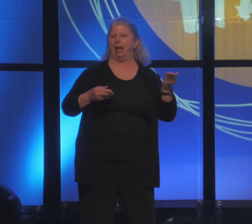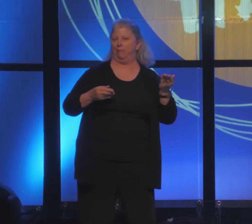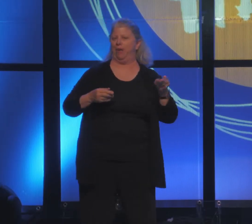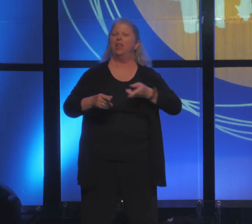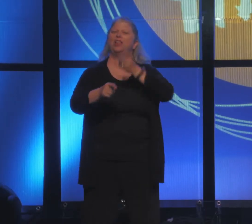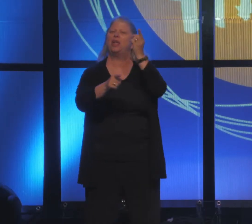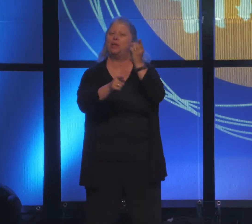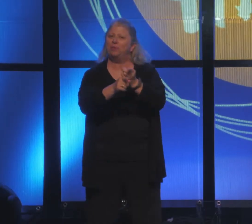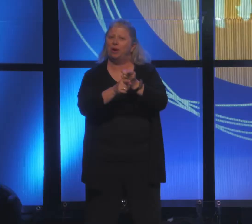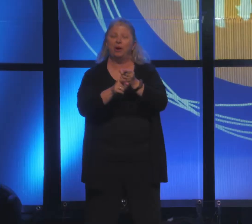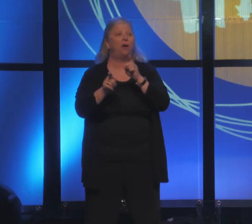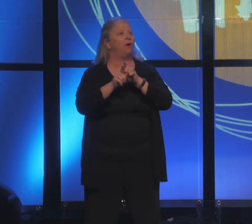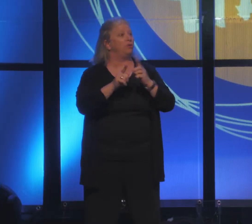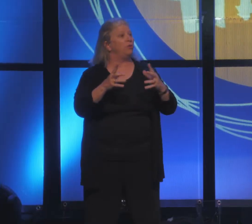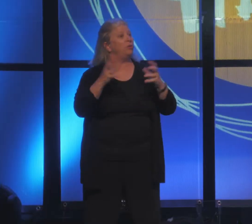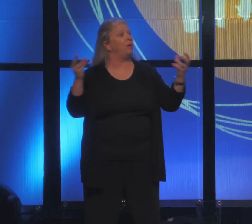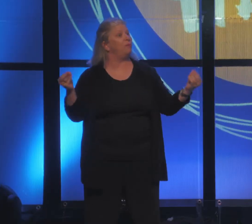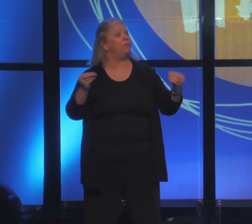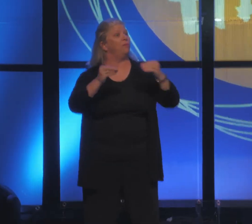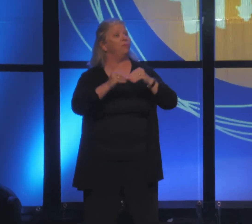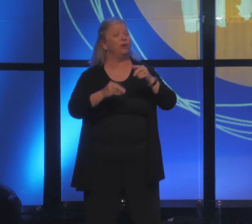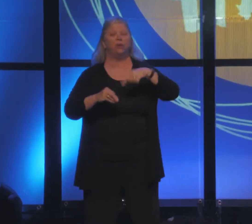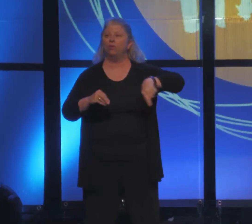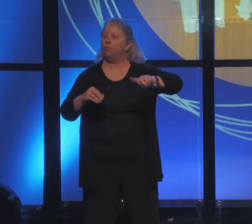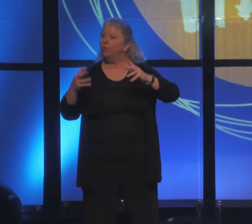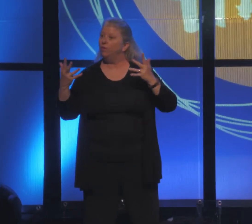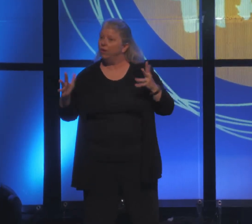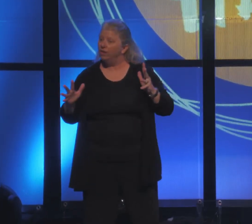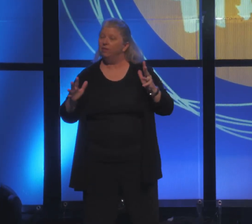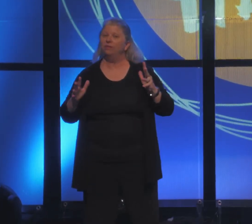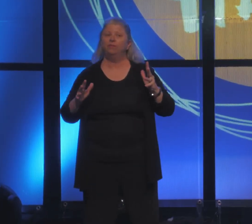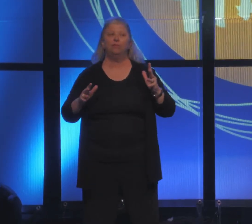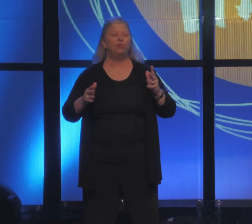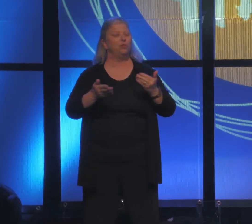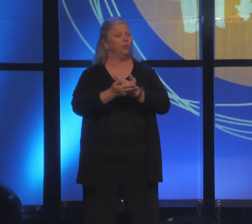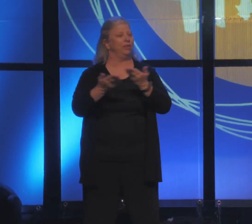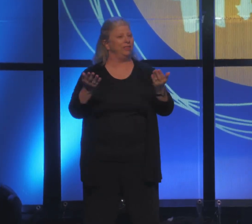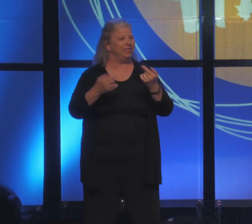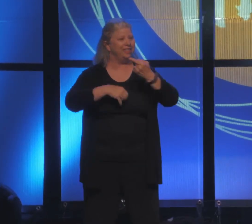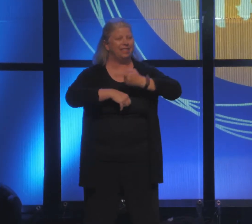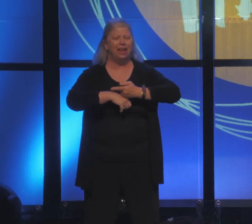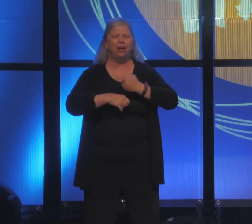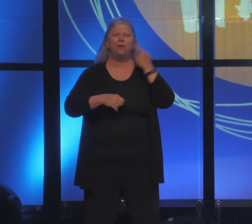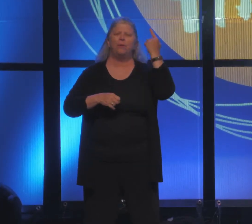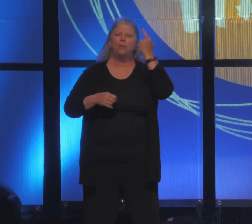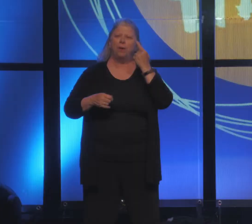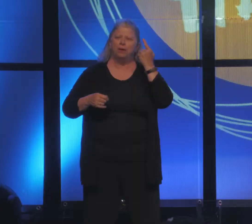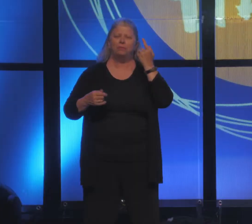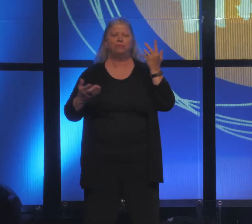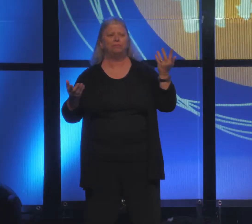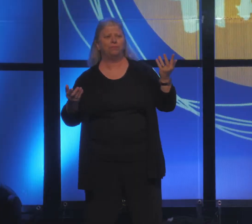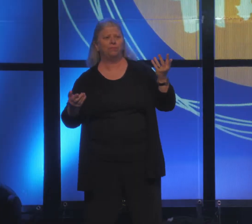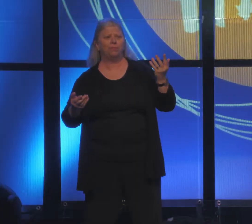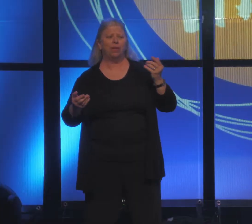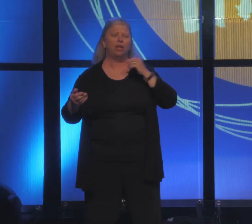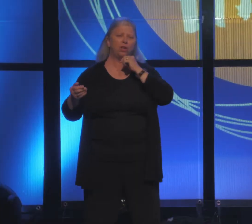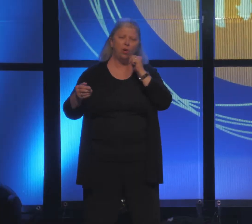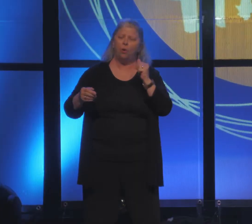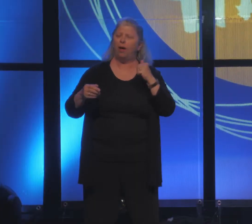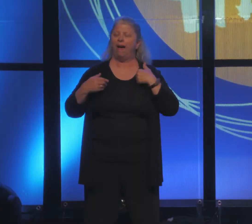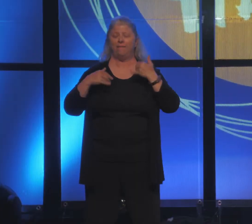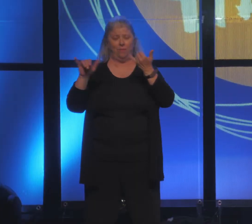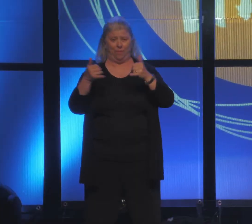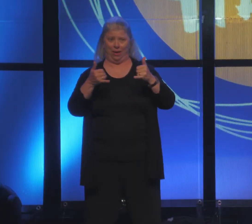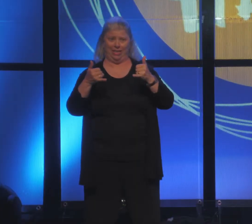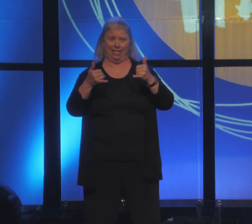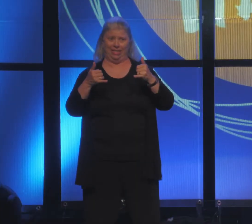right. And so much more. So if you are, new here today and wondering, no, we do not throw parties